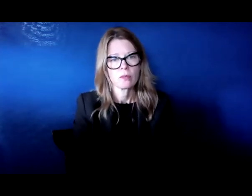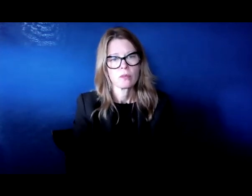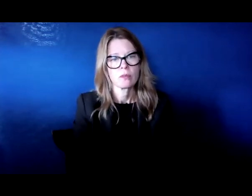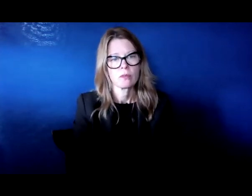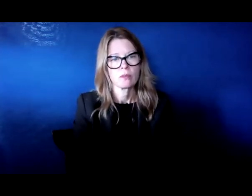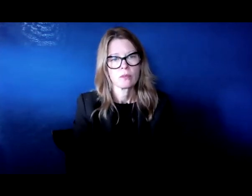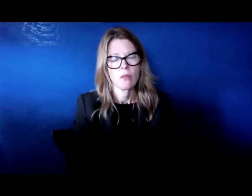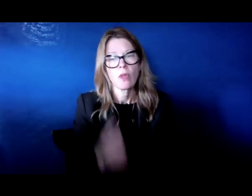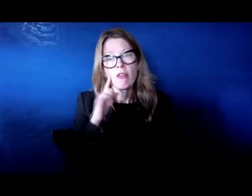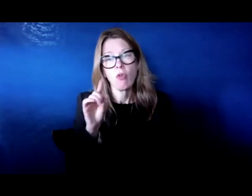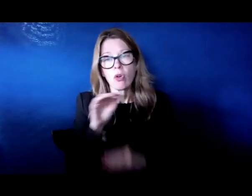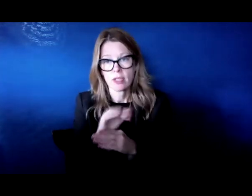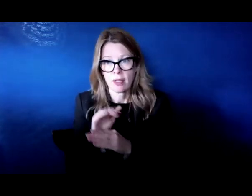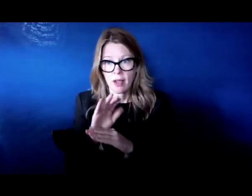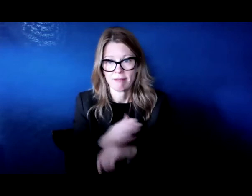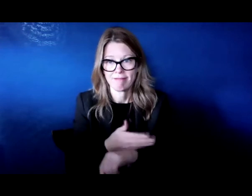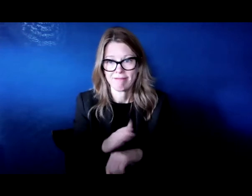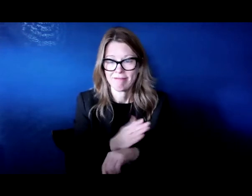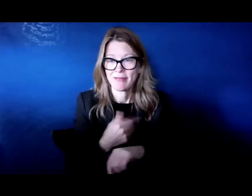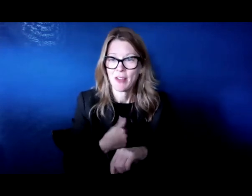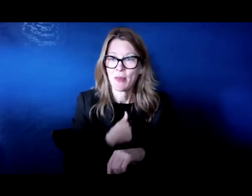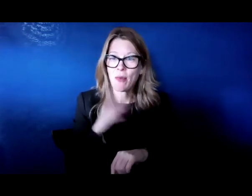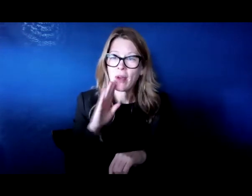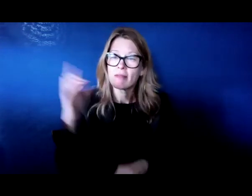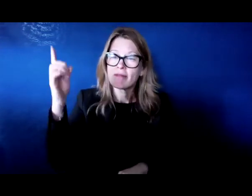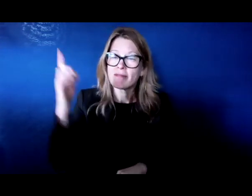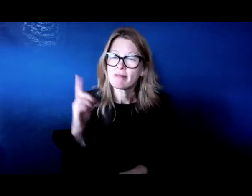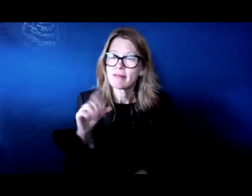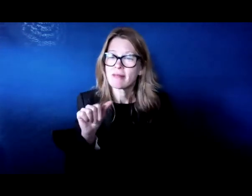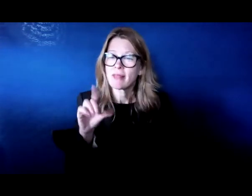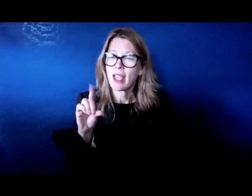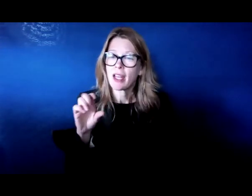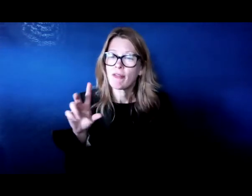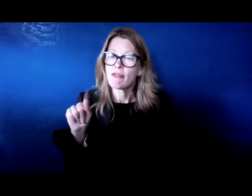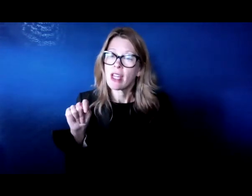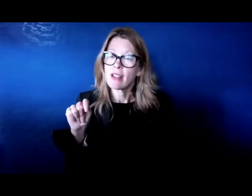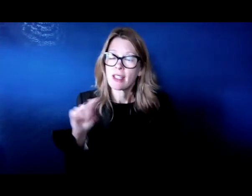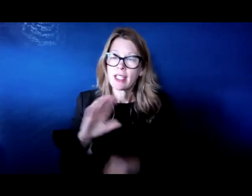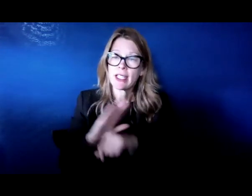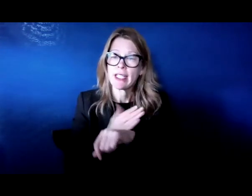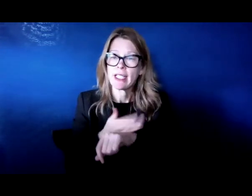For tonight's hymn, let's sing a good old Advent hymn. I think it's number